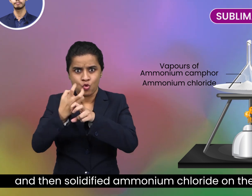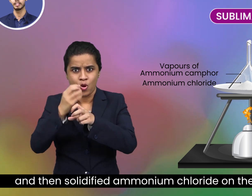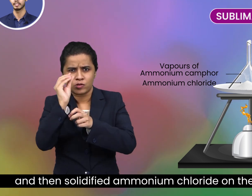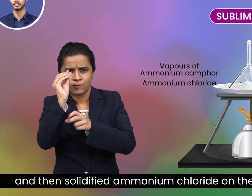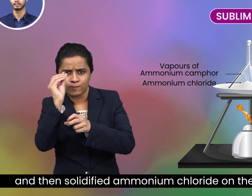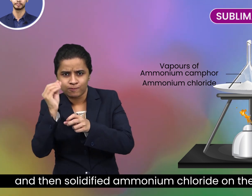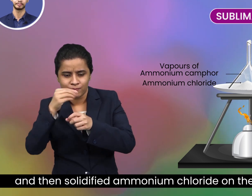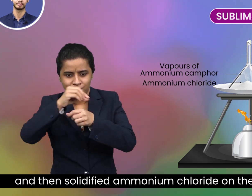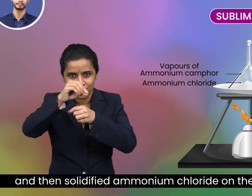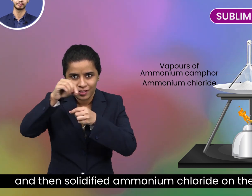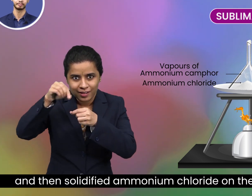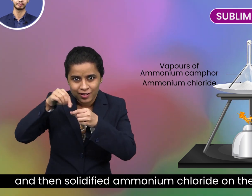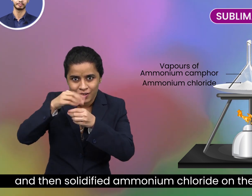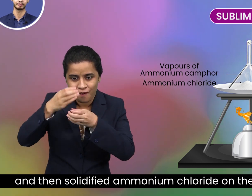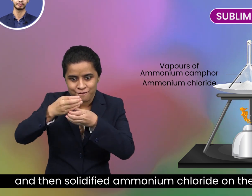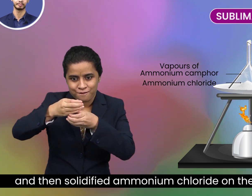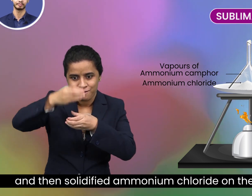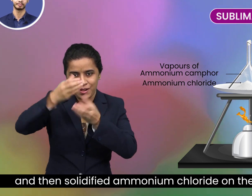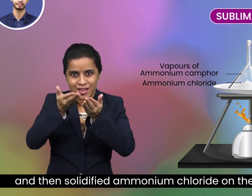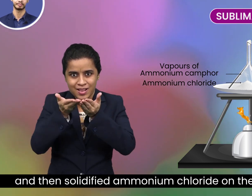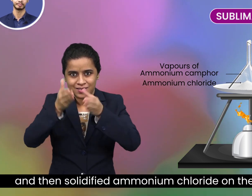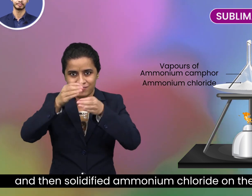of the funnel.